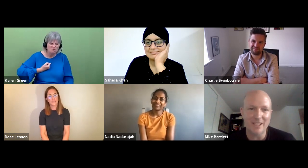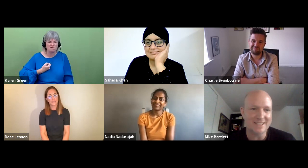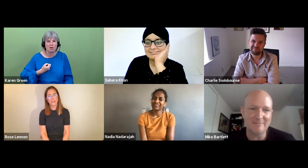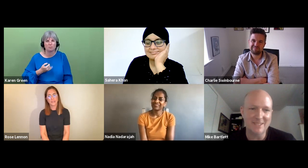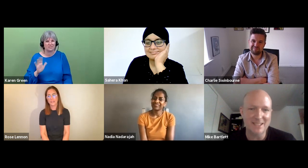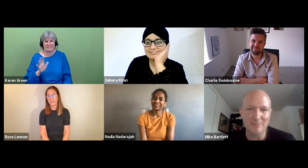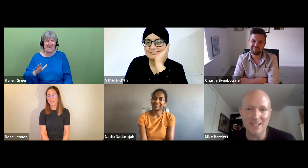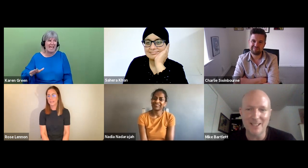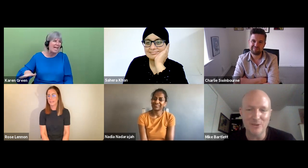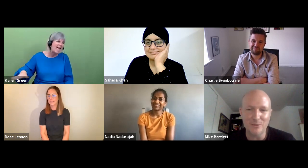has it. It's completely normal.